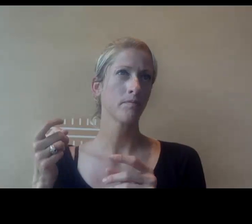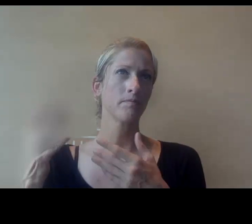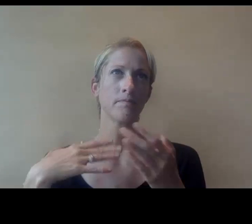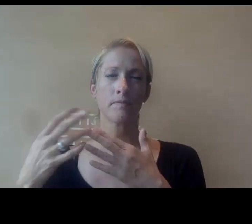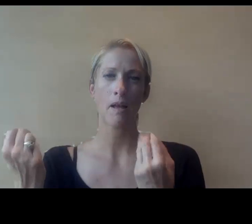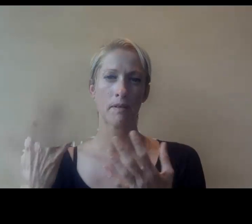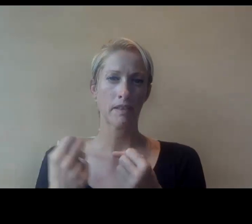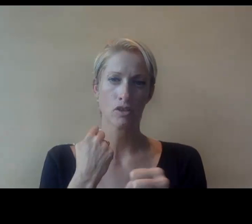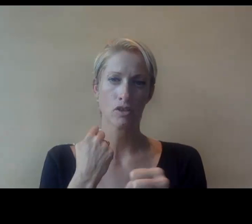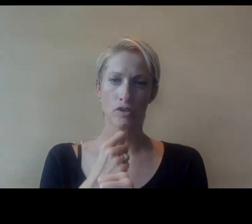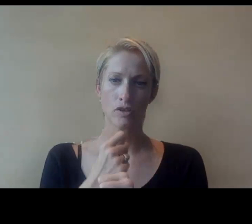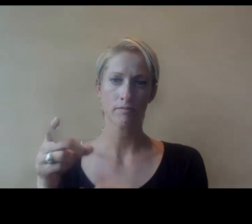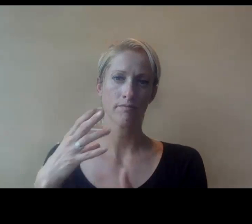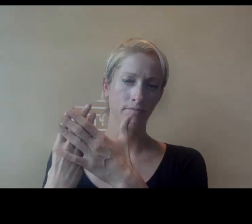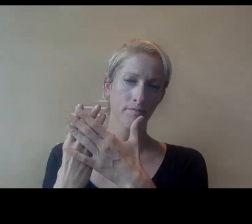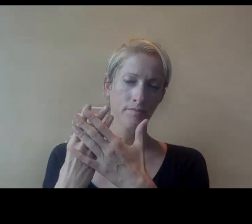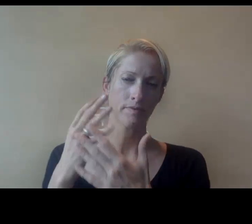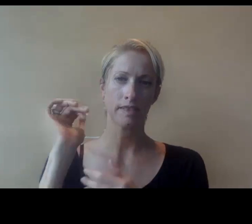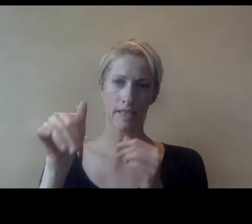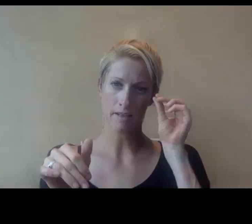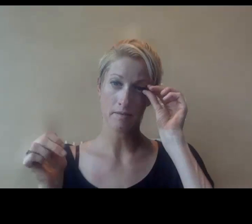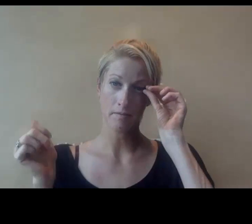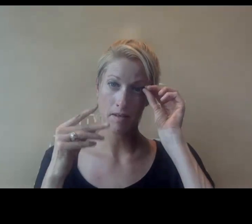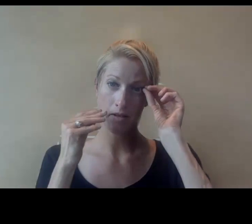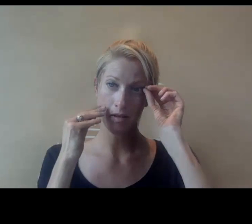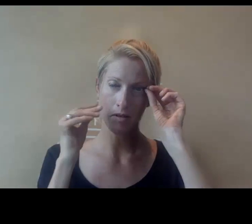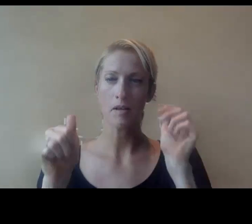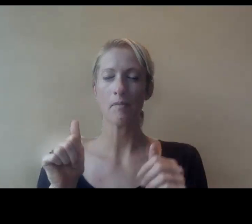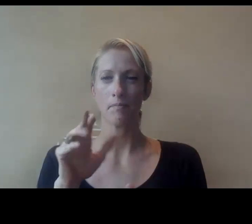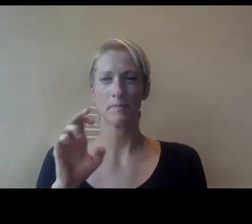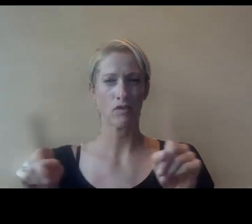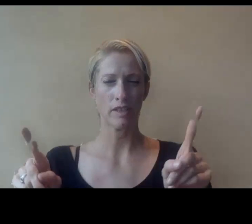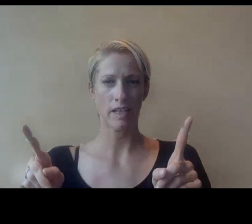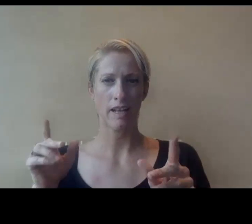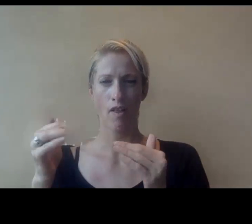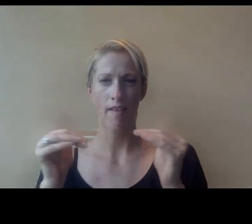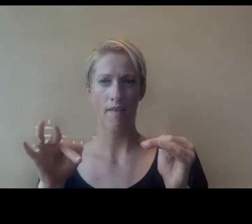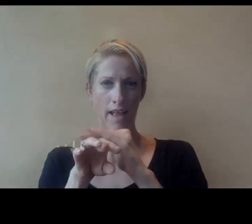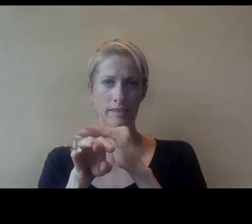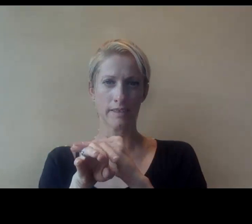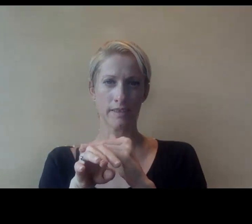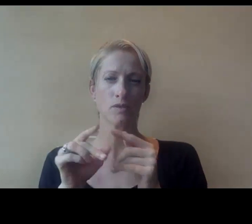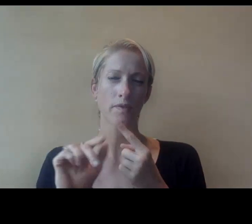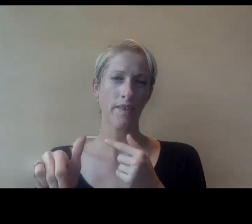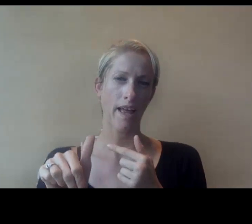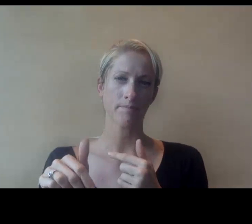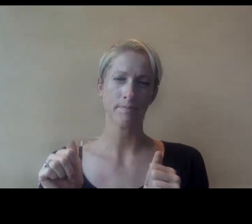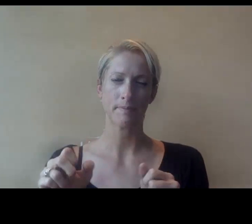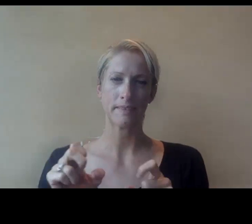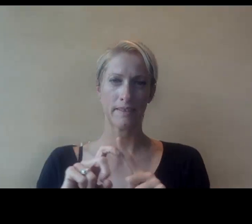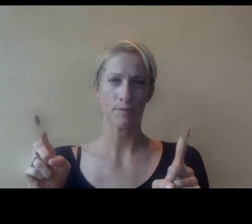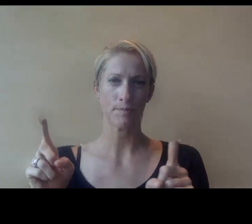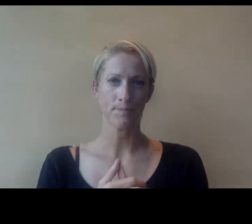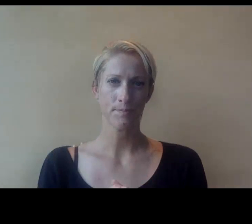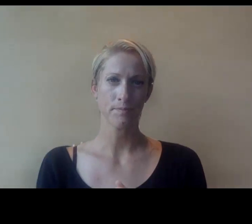were incarcerated, that coming home can look different, and the level of access they have to the community can really look different.